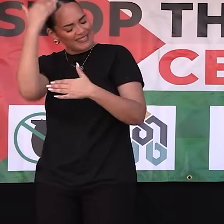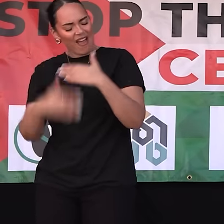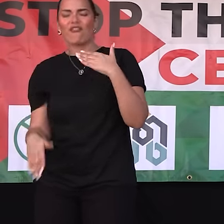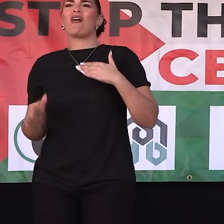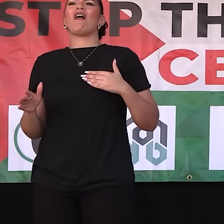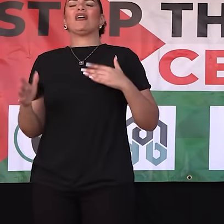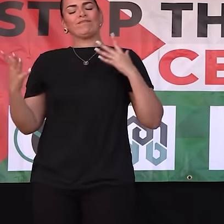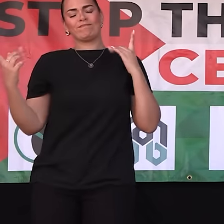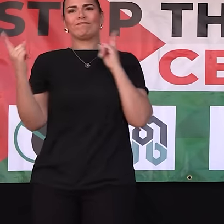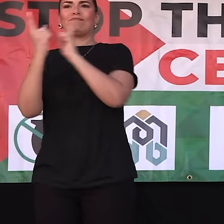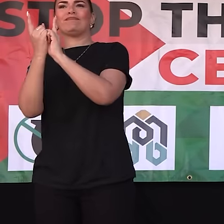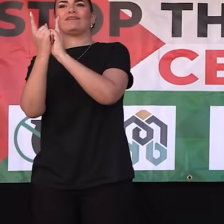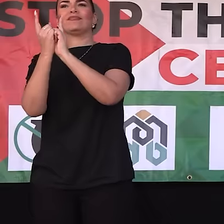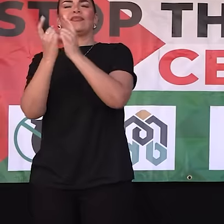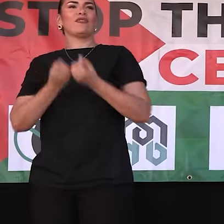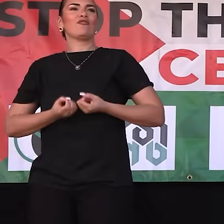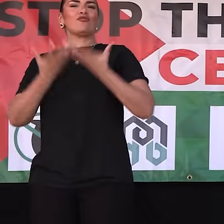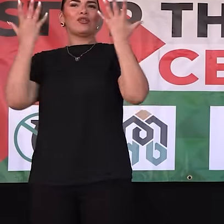be. Viva Palestine!